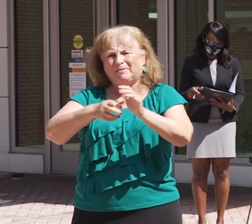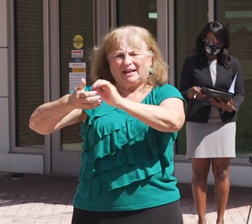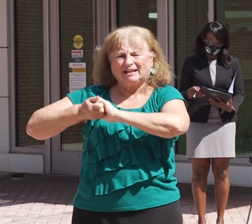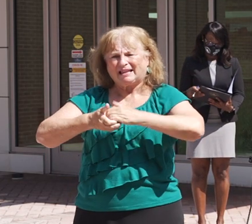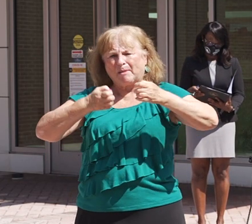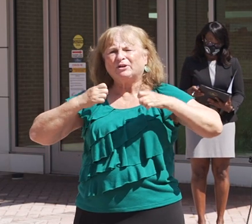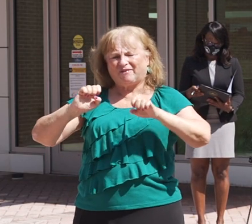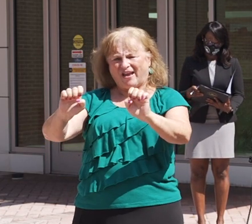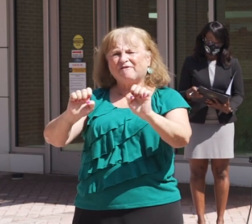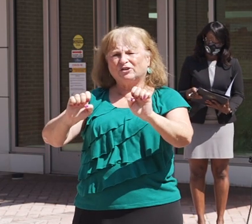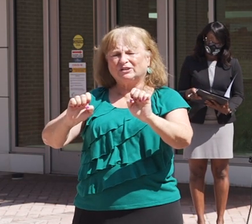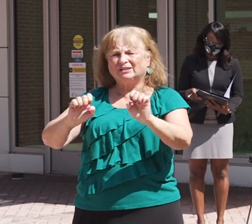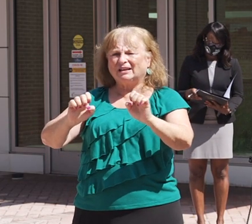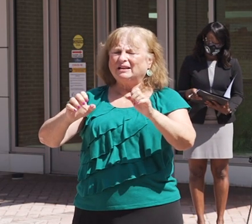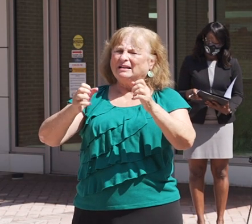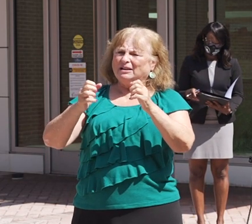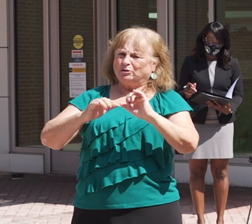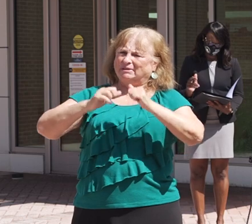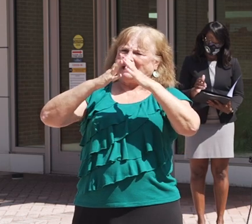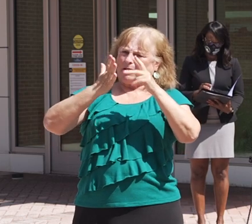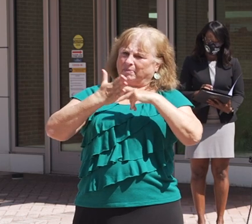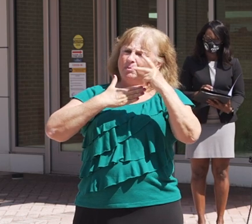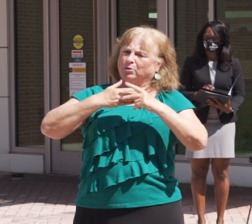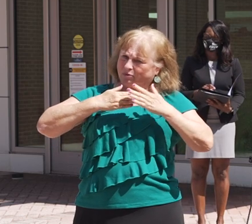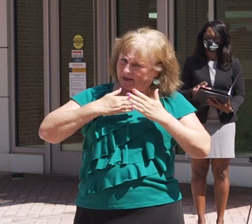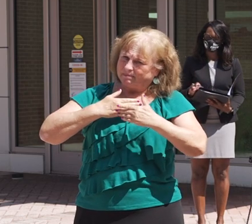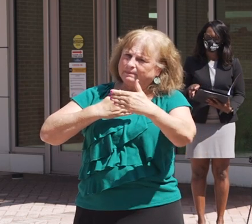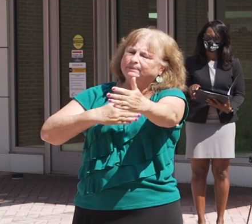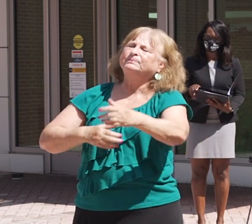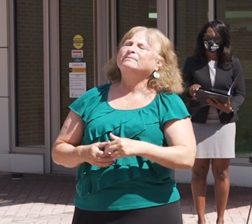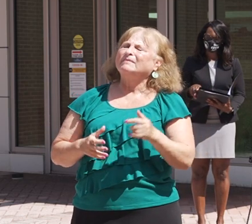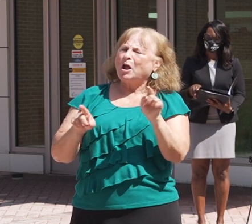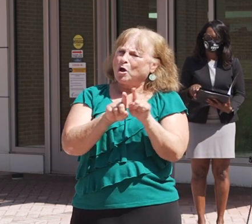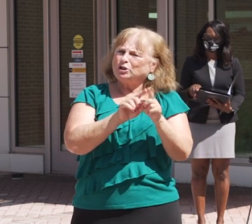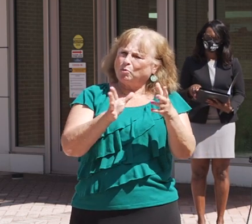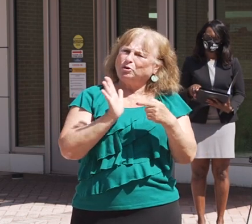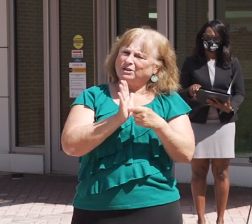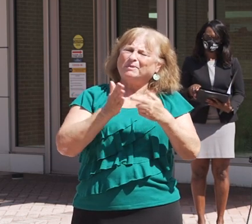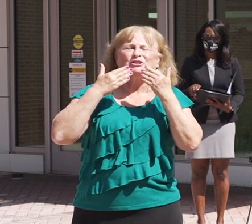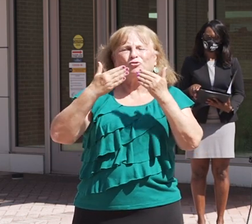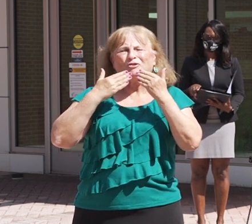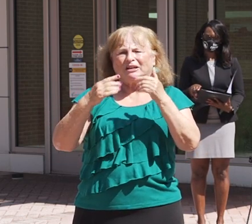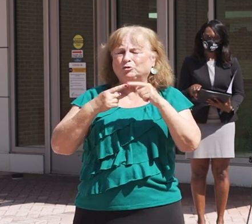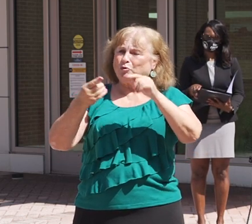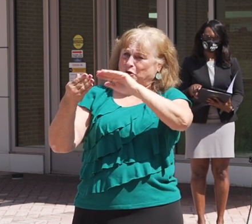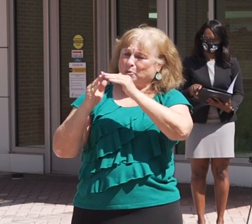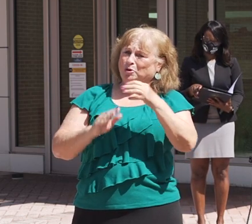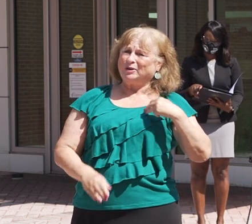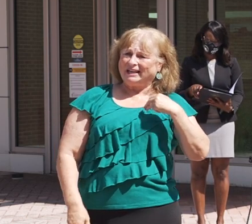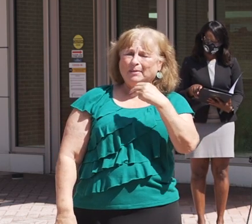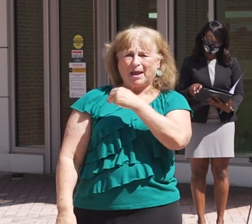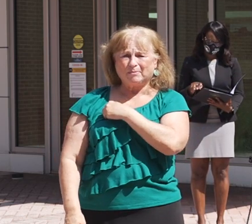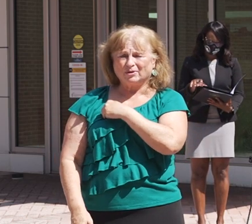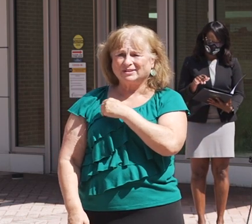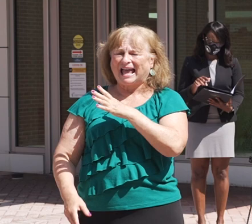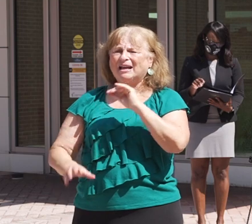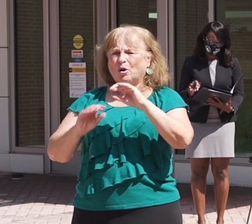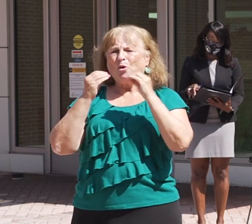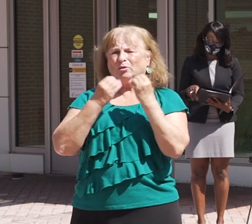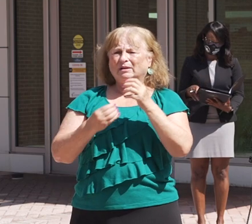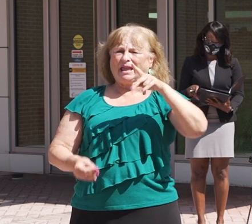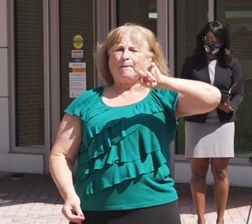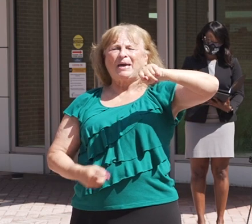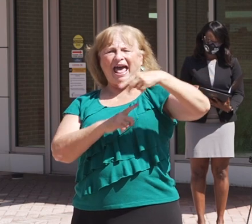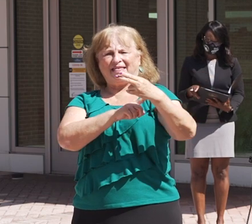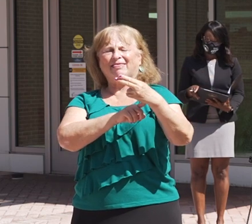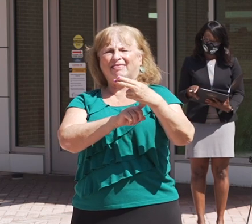efforts in getting this program underway. I also want to express gratitude to community members and organizations such as